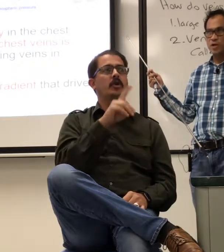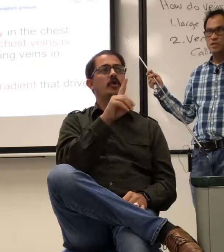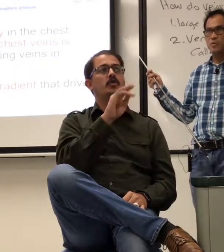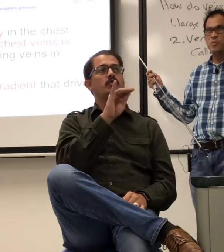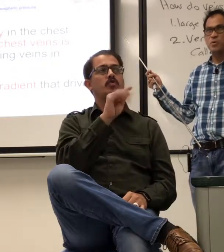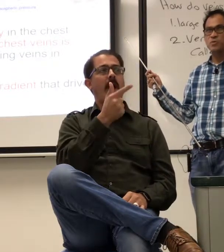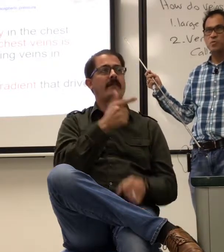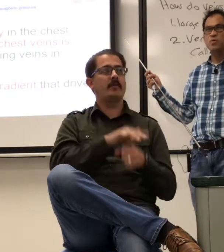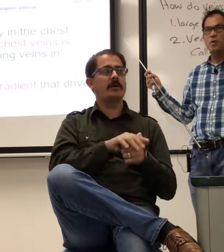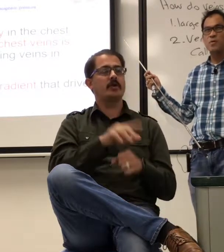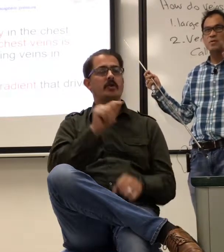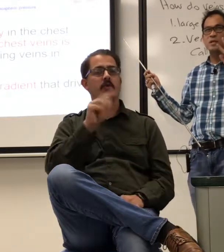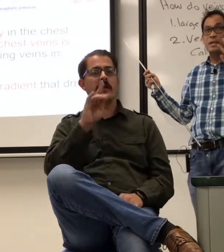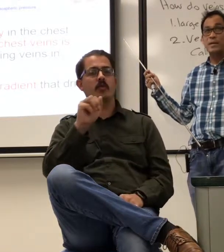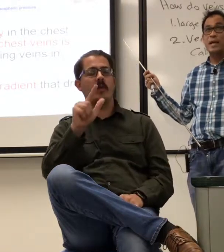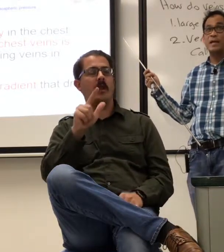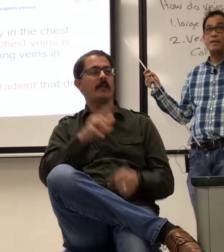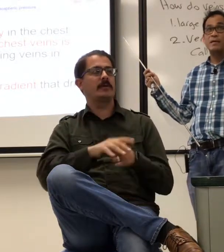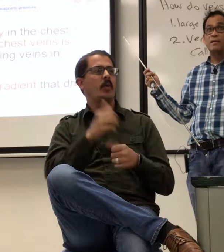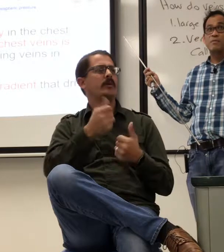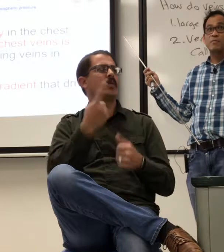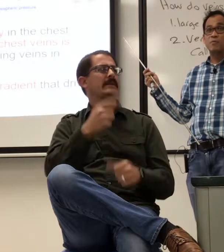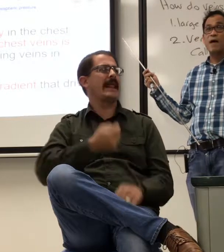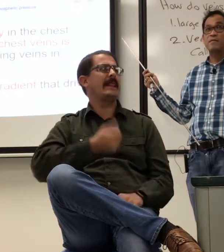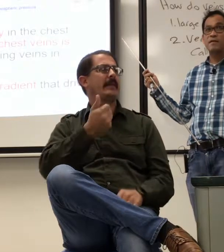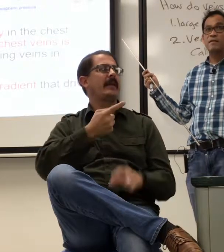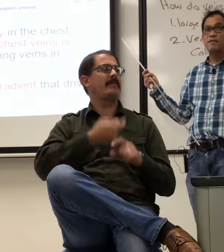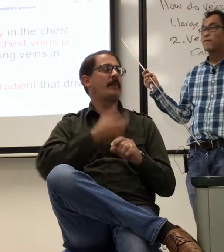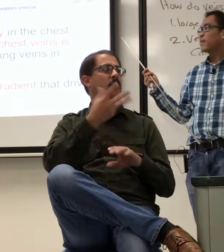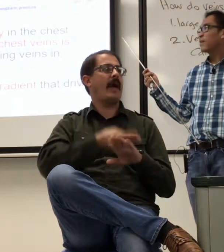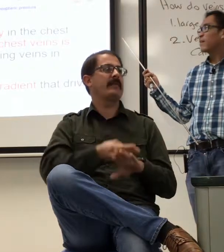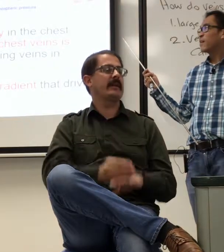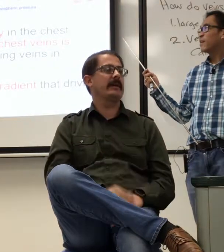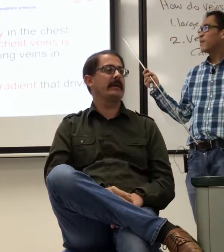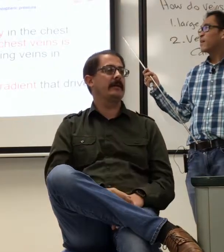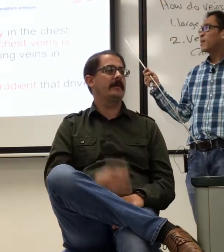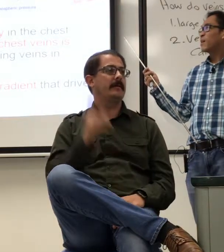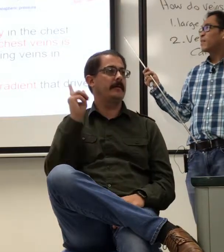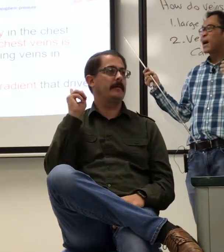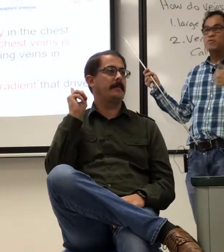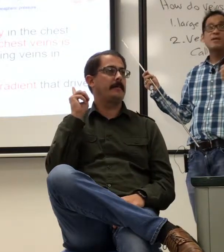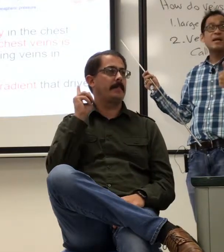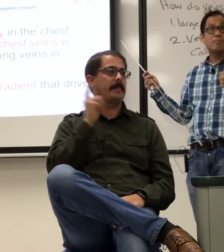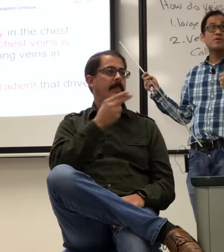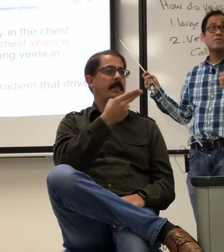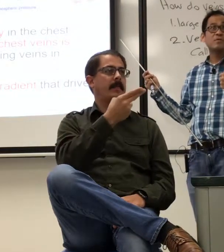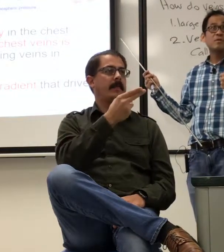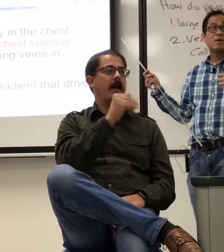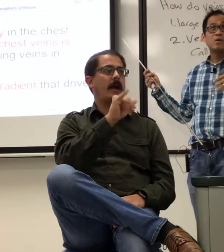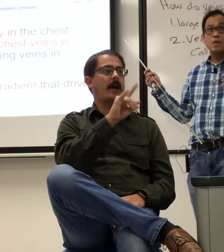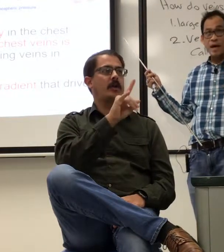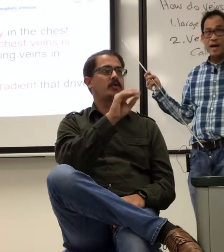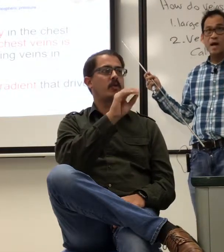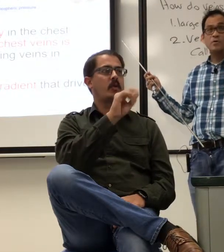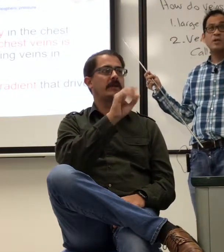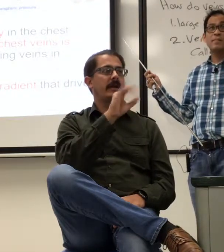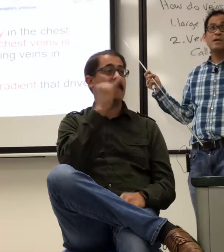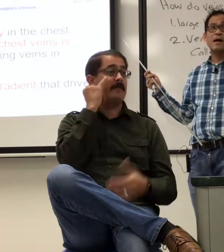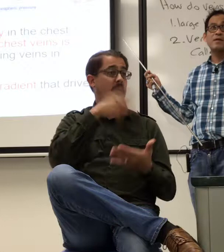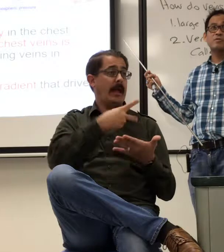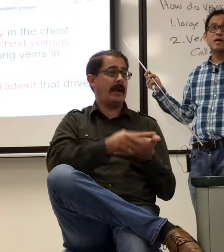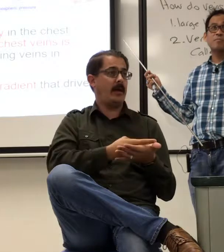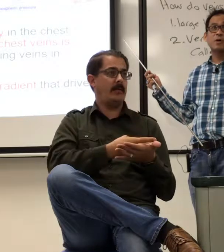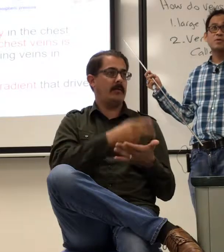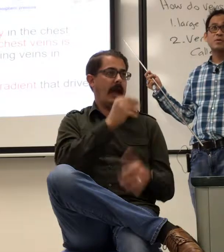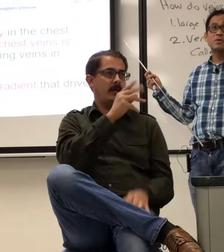pressure, transmural pressure. Which one of those is eliminated from gravity? The hydrostatic pressure. You lie down, you eliminate